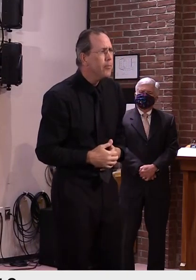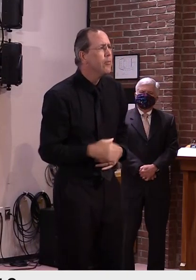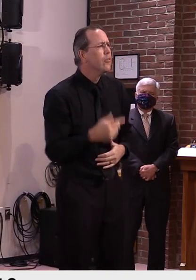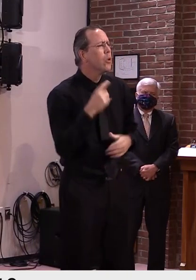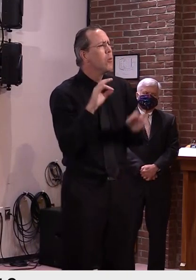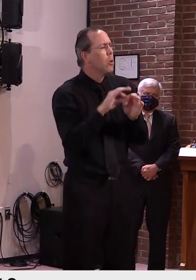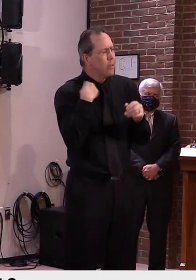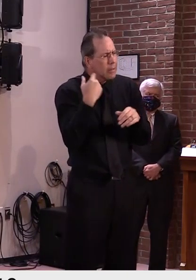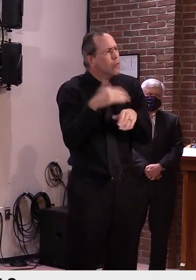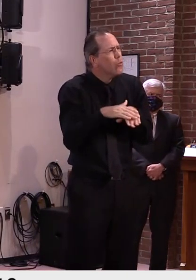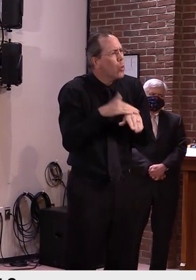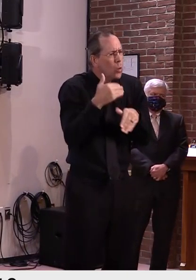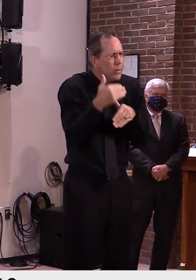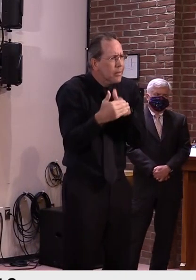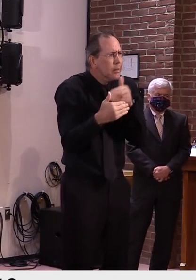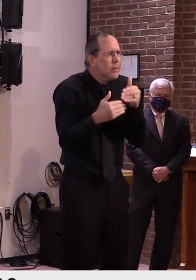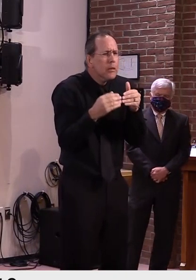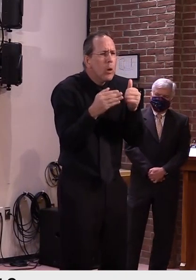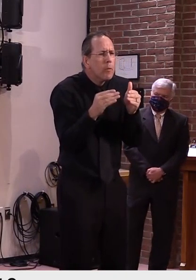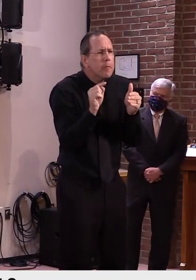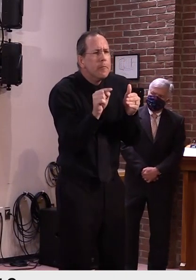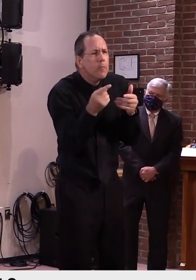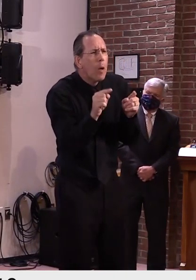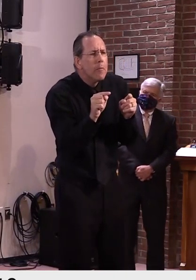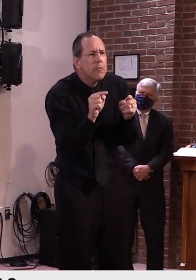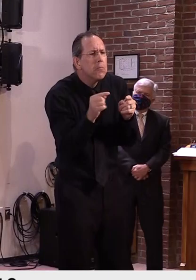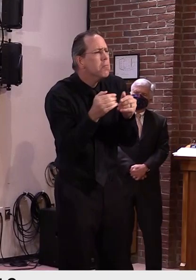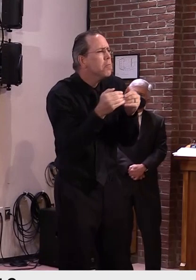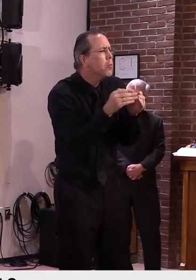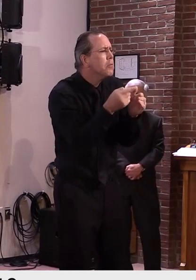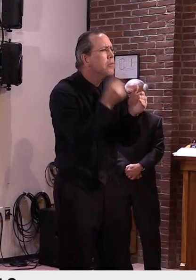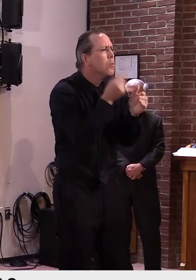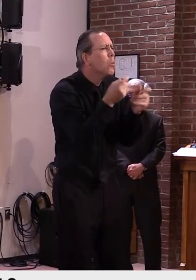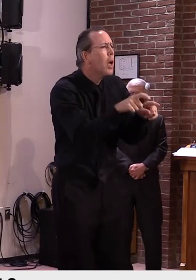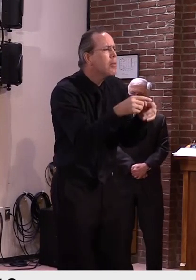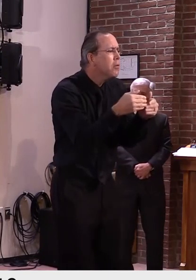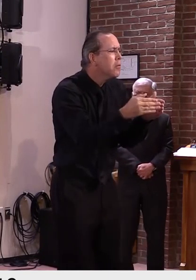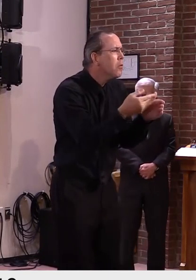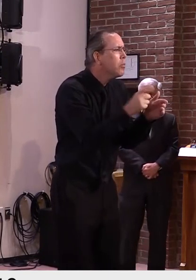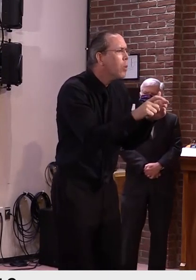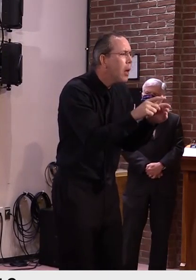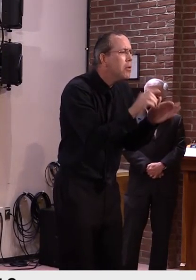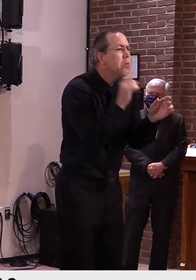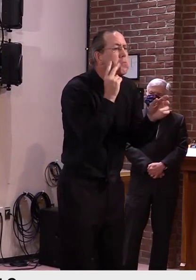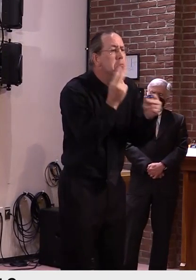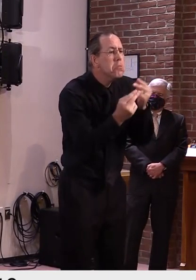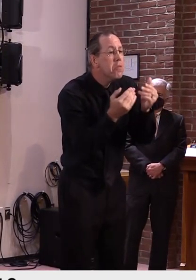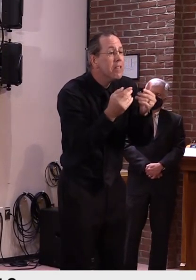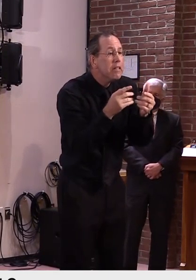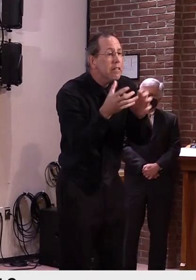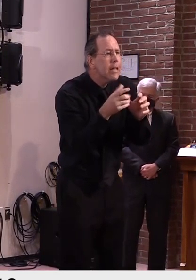time, so we can open the spigot a little, see what happens, then open it a little